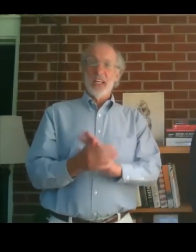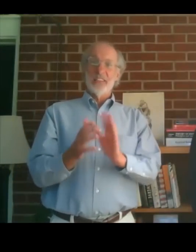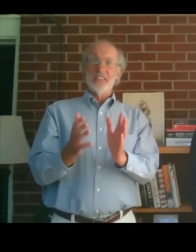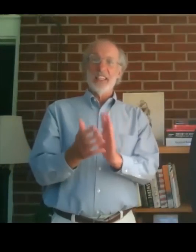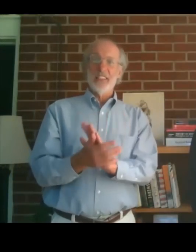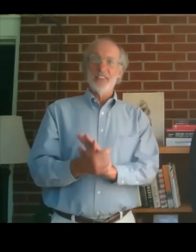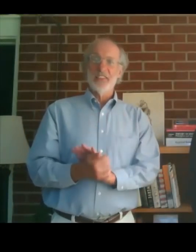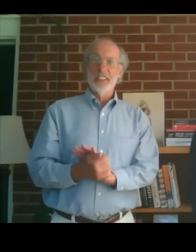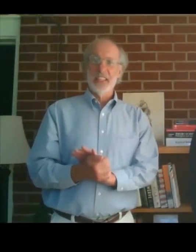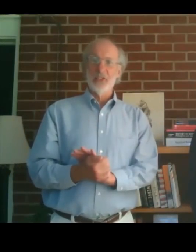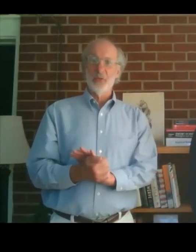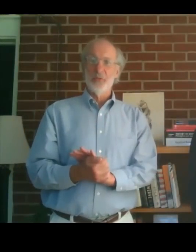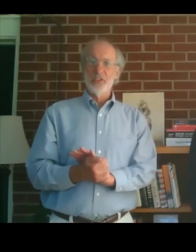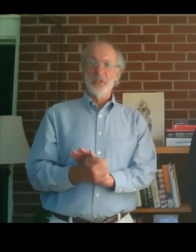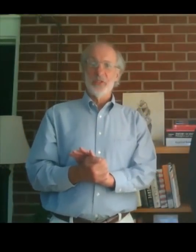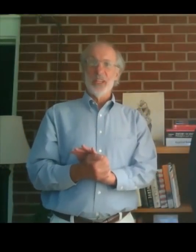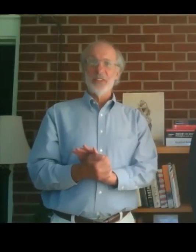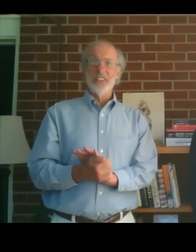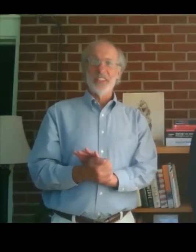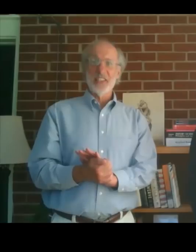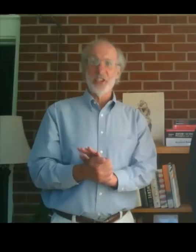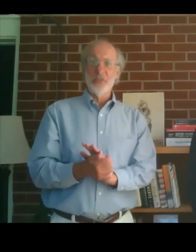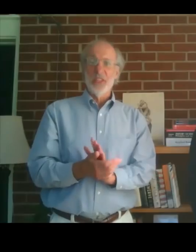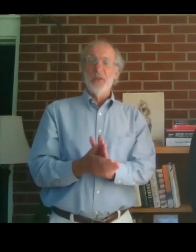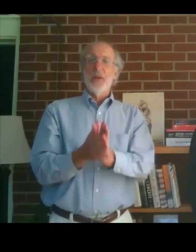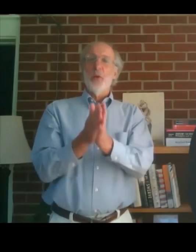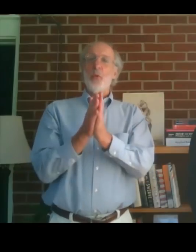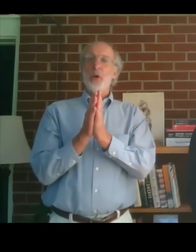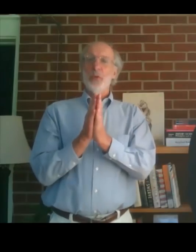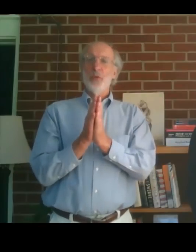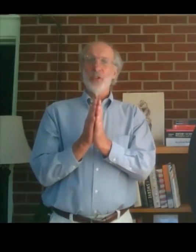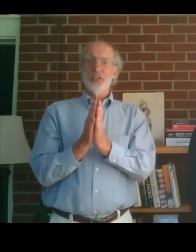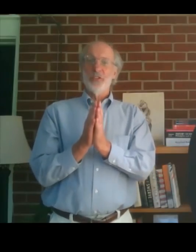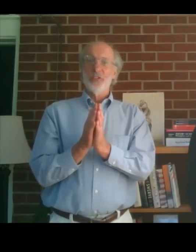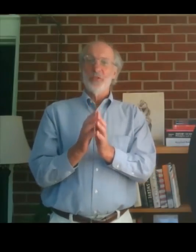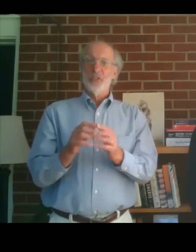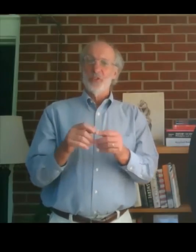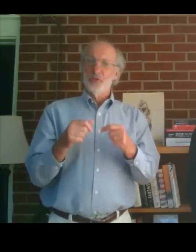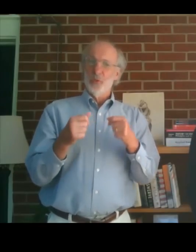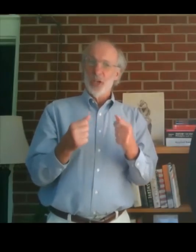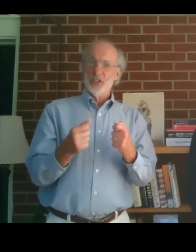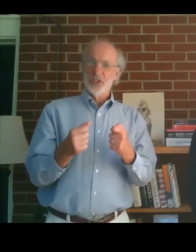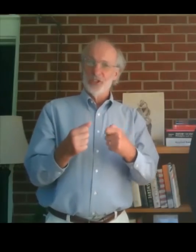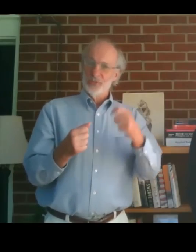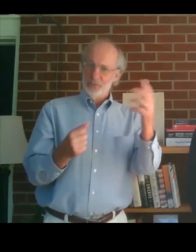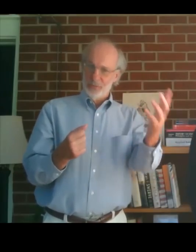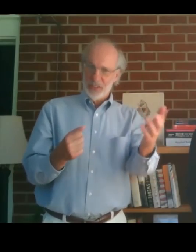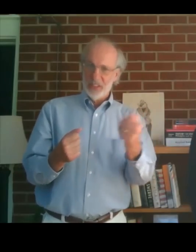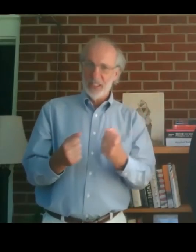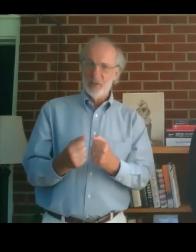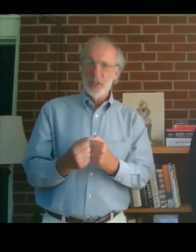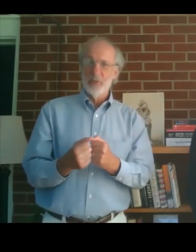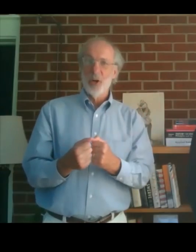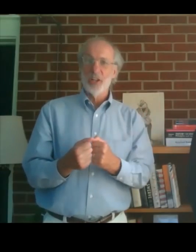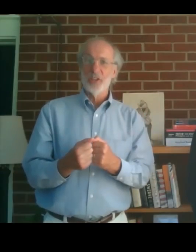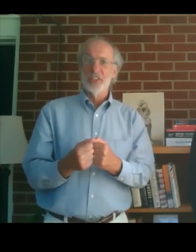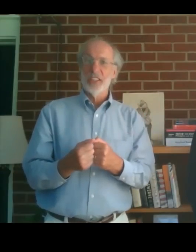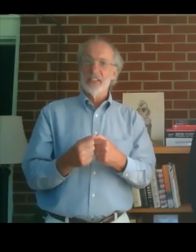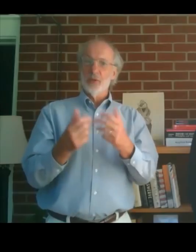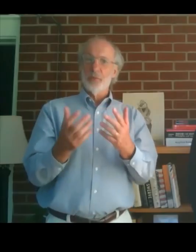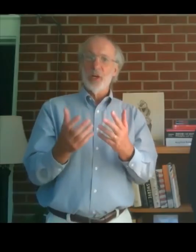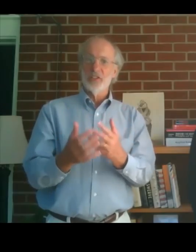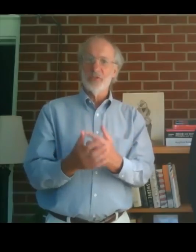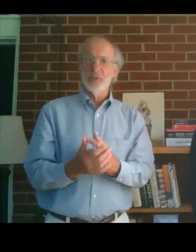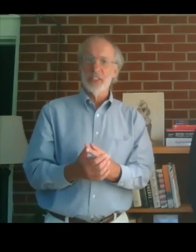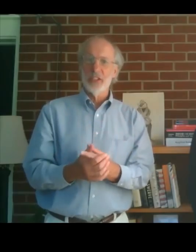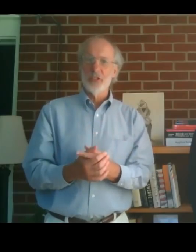some signs, as we'll be doing throughout this session. What we want you to do is to watch the signs being modeled, and